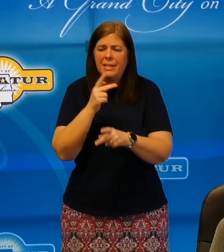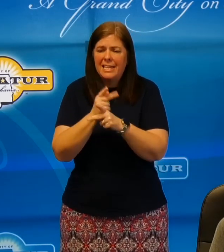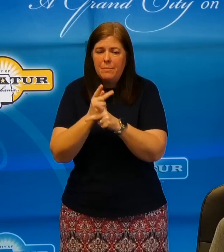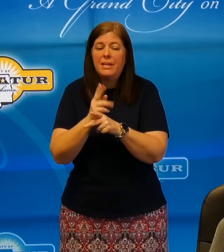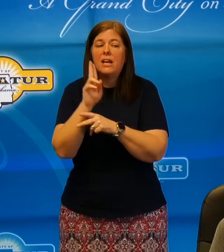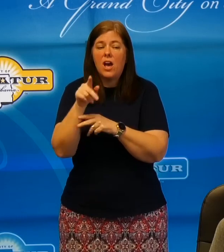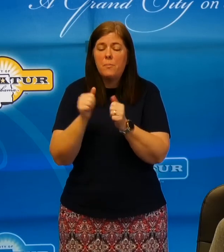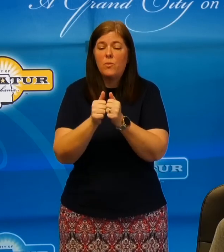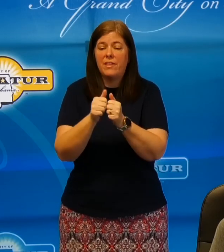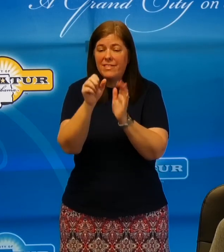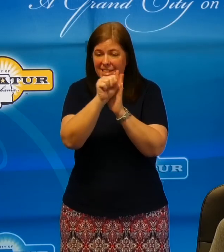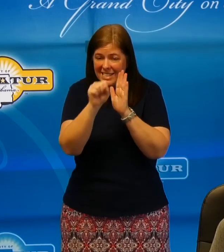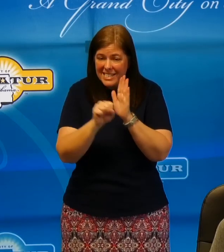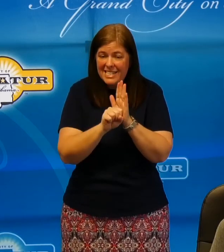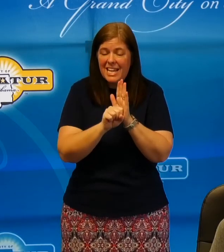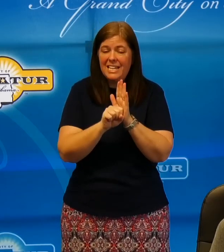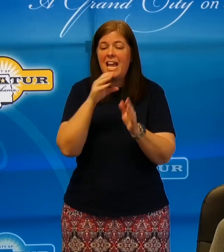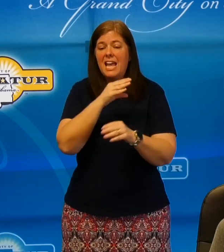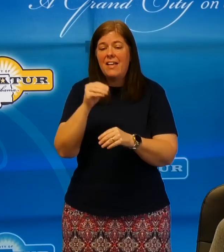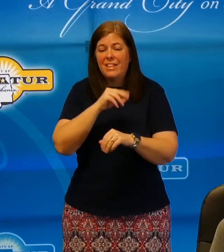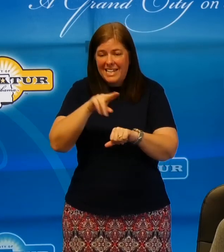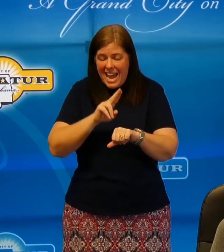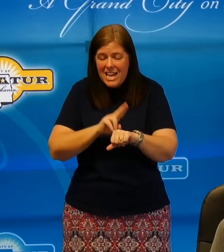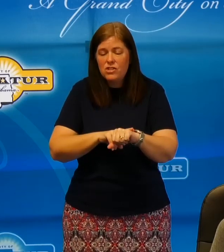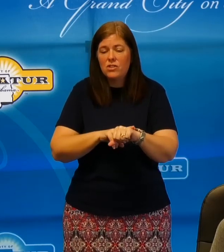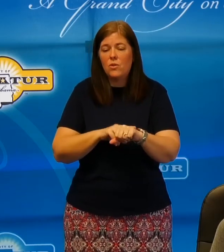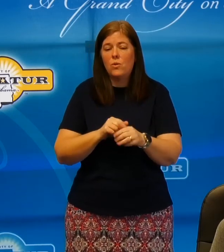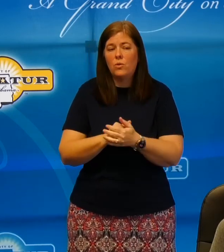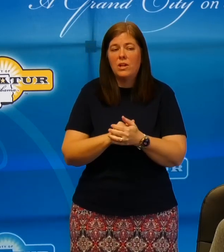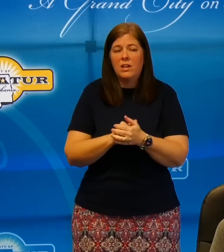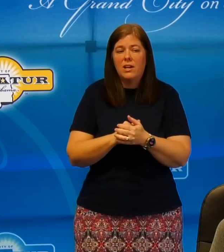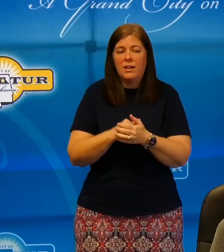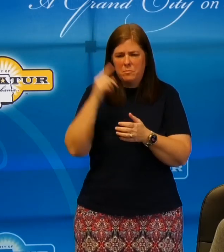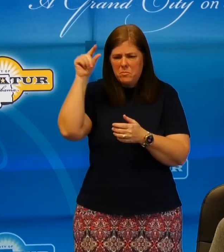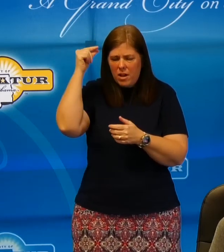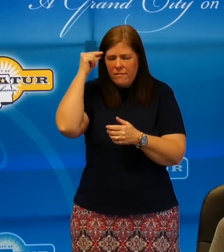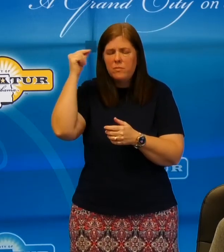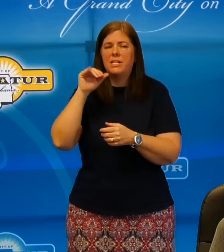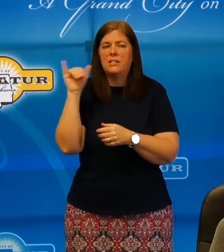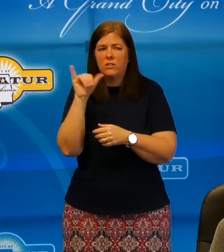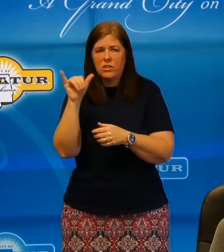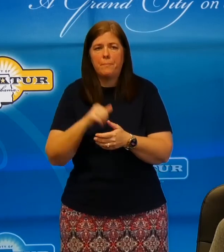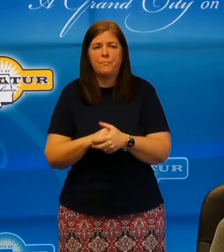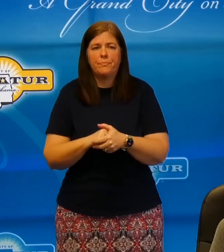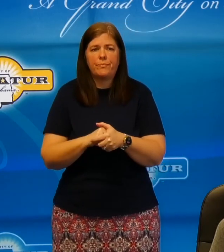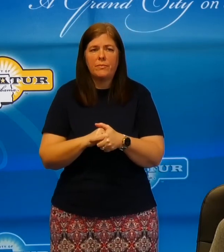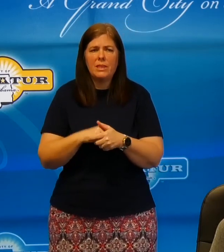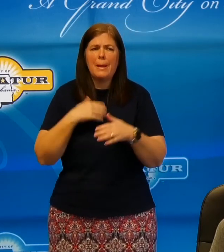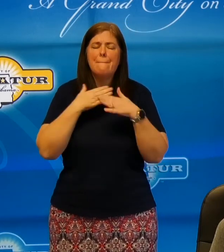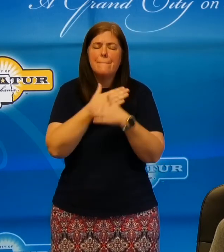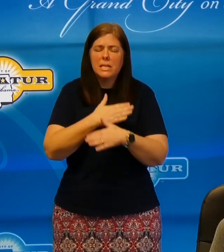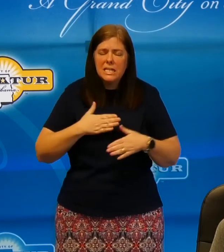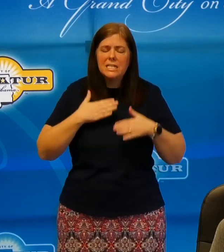state and national directions as well. Please, please, if you don't have to